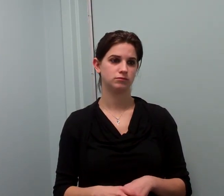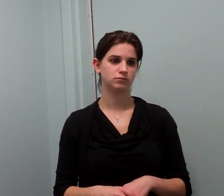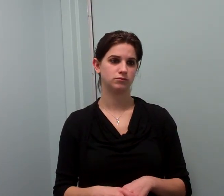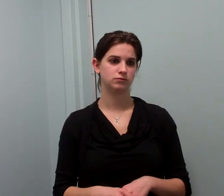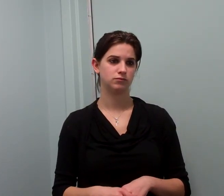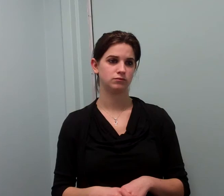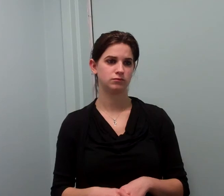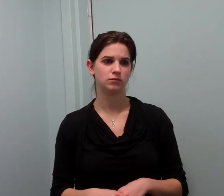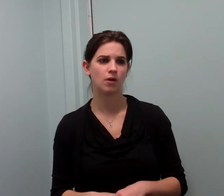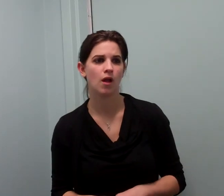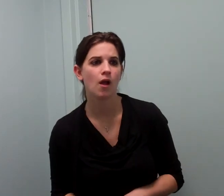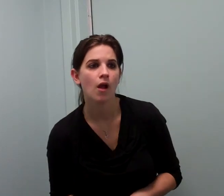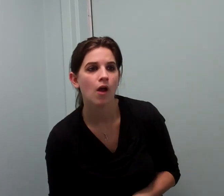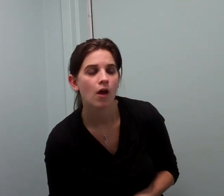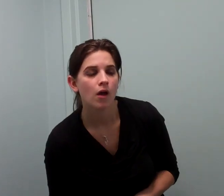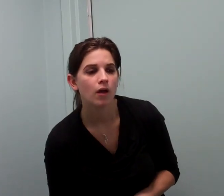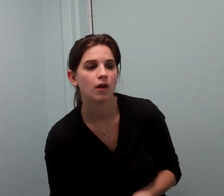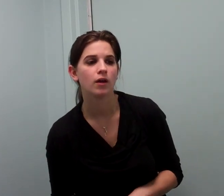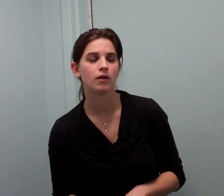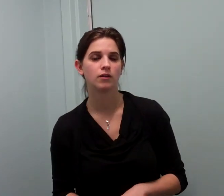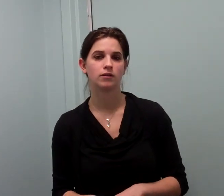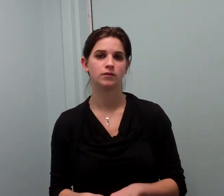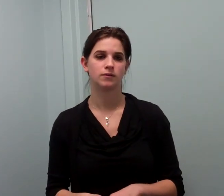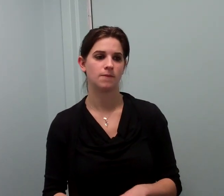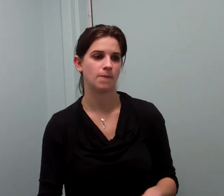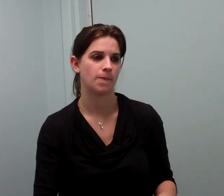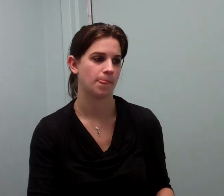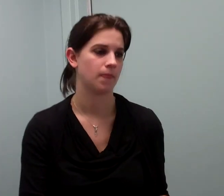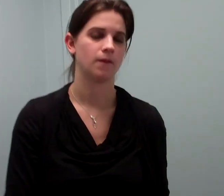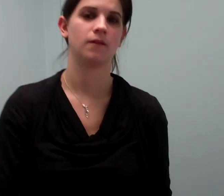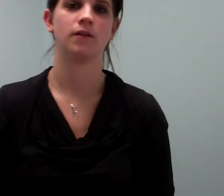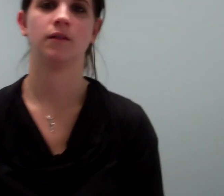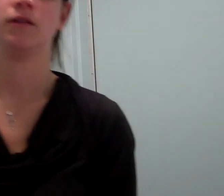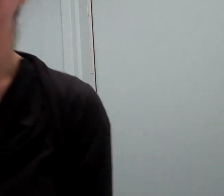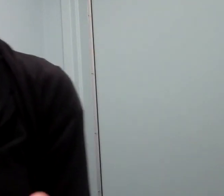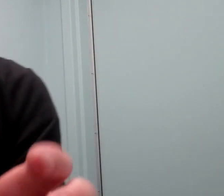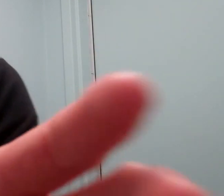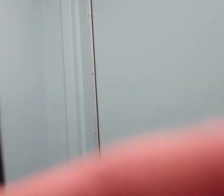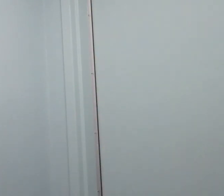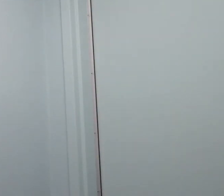In Fahrenheit, what's the same thing as 0 degrees Celsius? 0 degrees Celsius